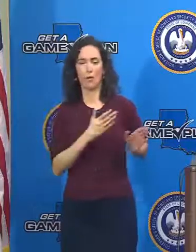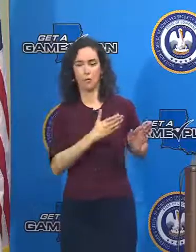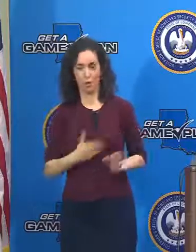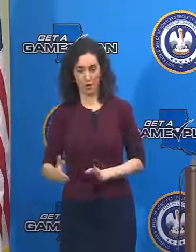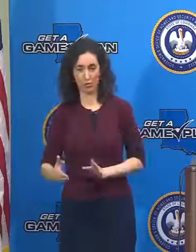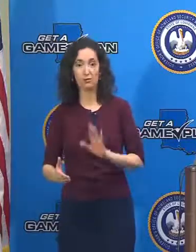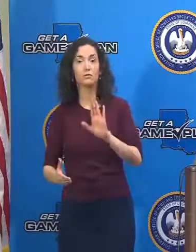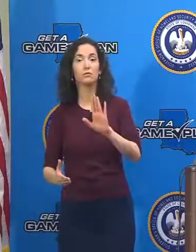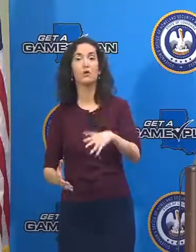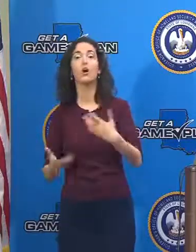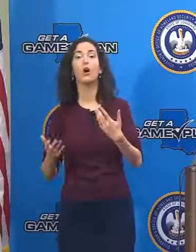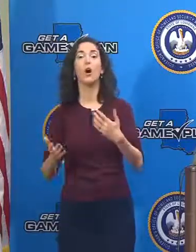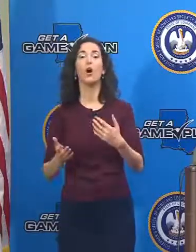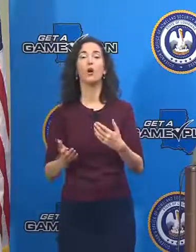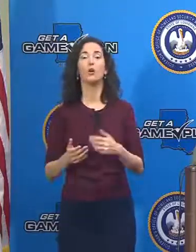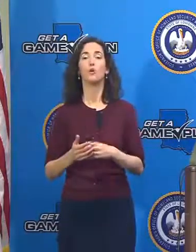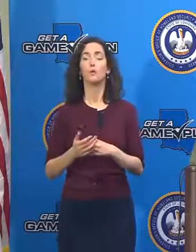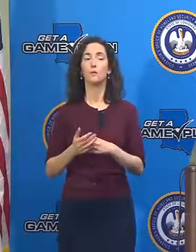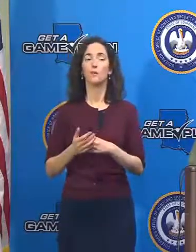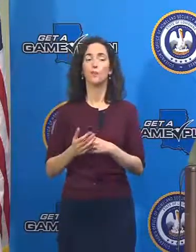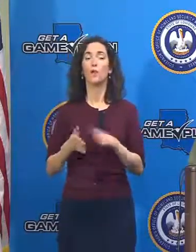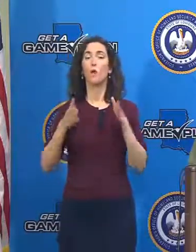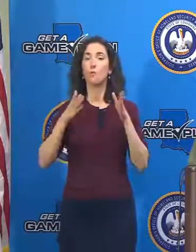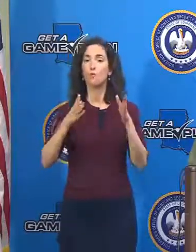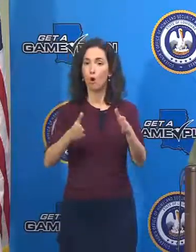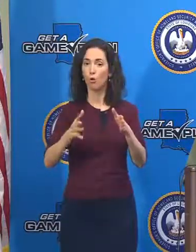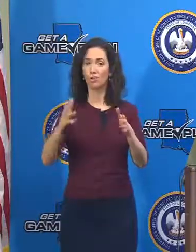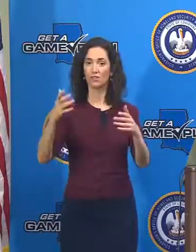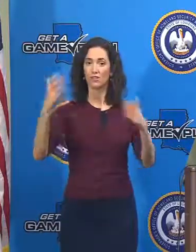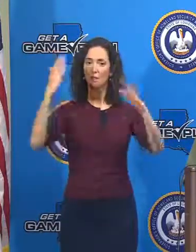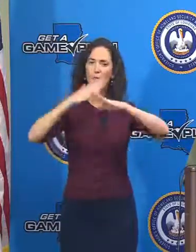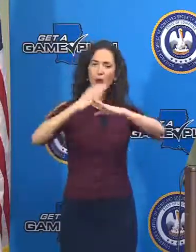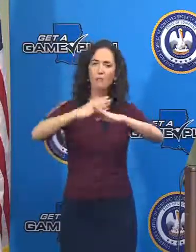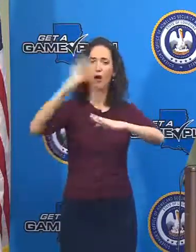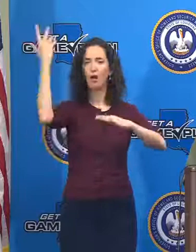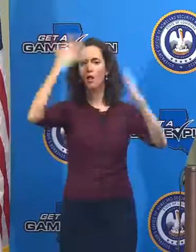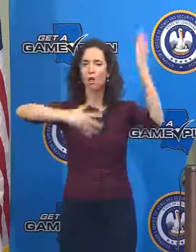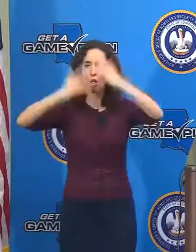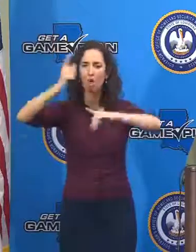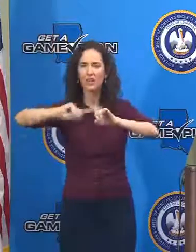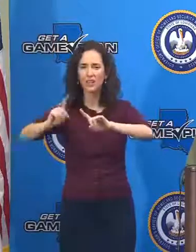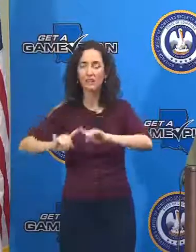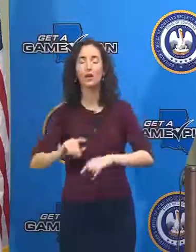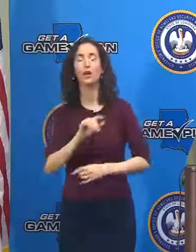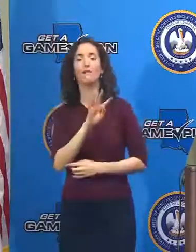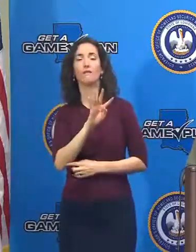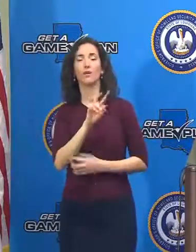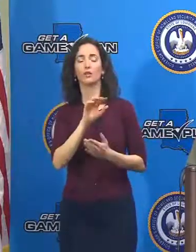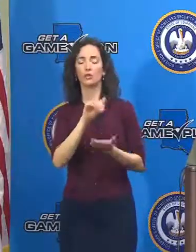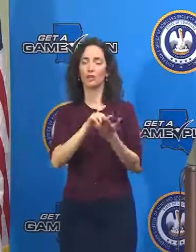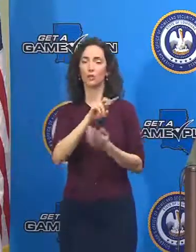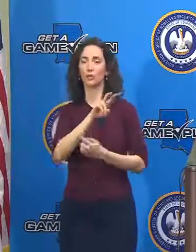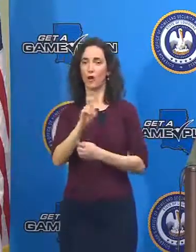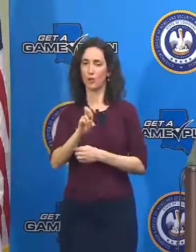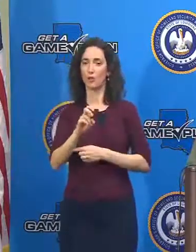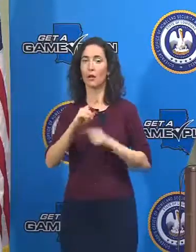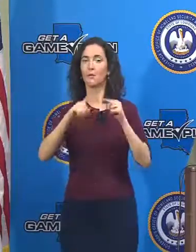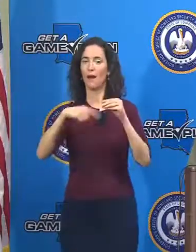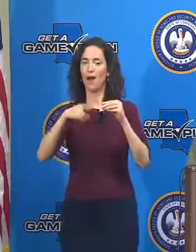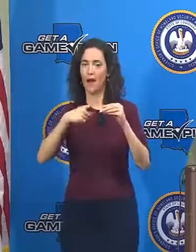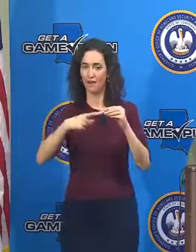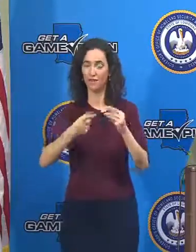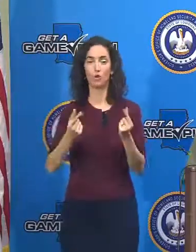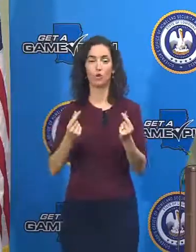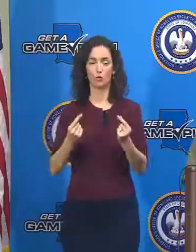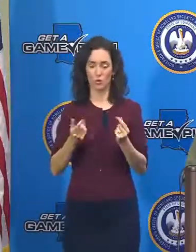over 4,200 miles of road, which was being pushed and shoved, basically taking immediate debris and